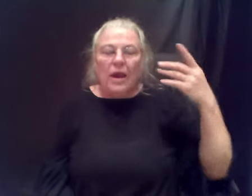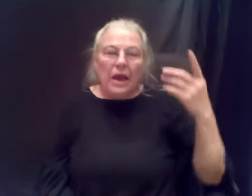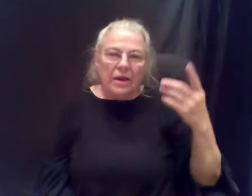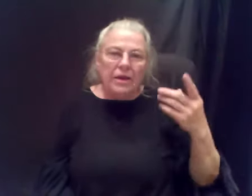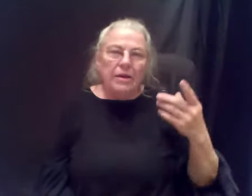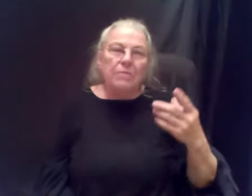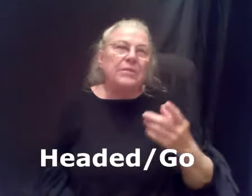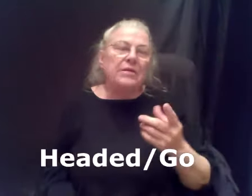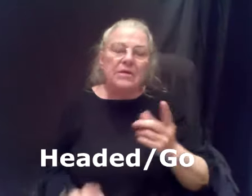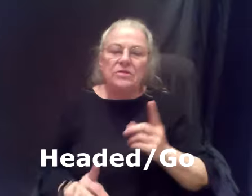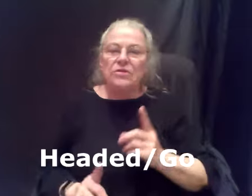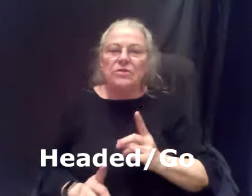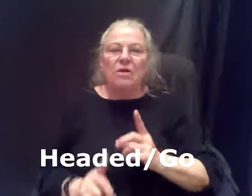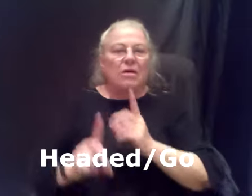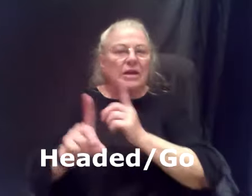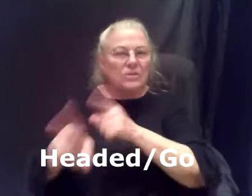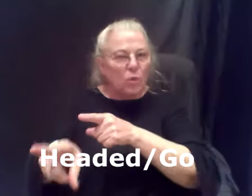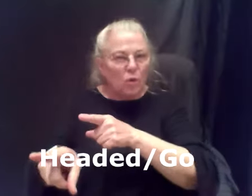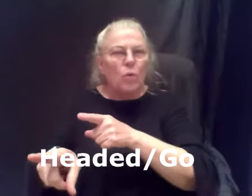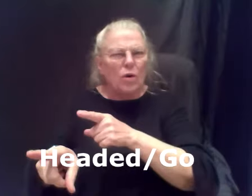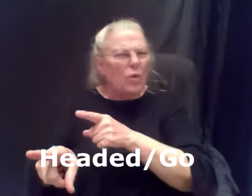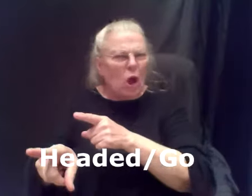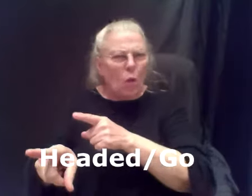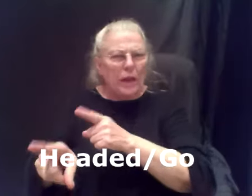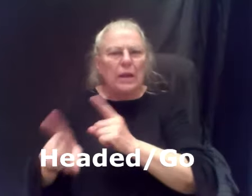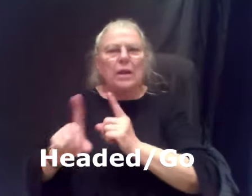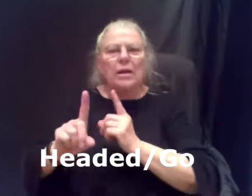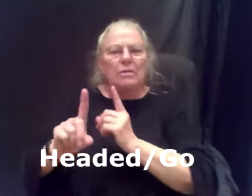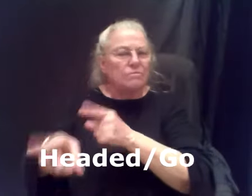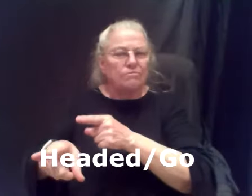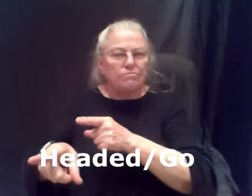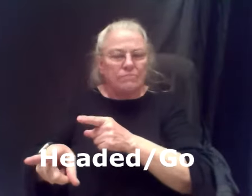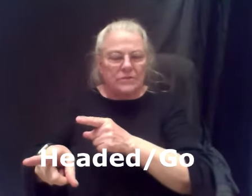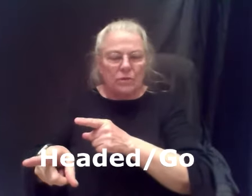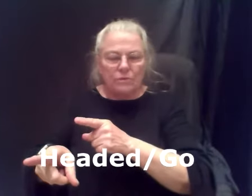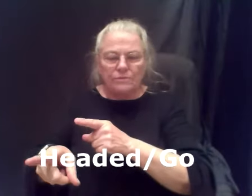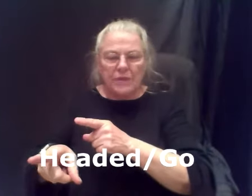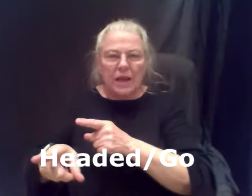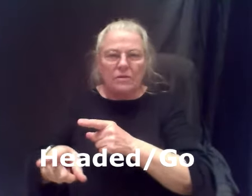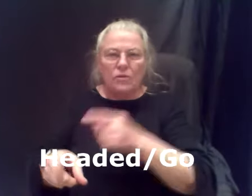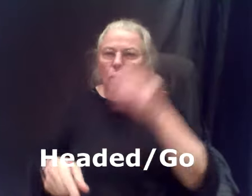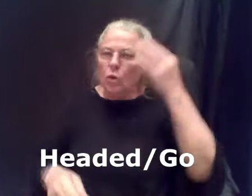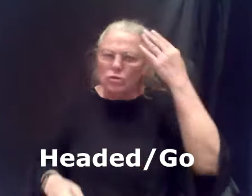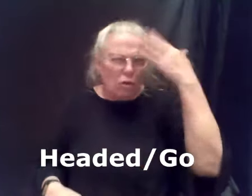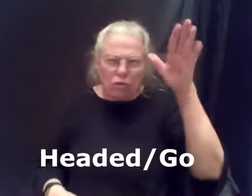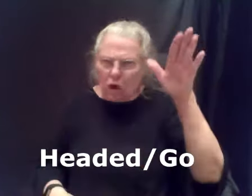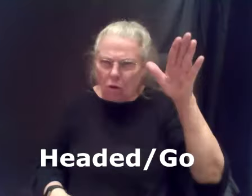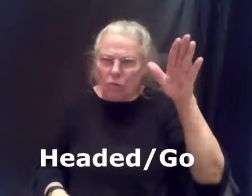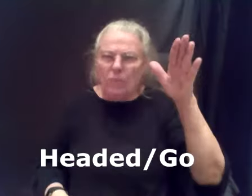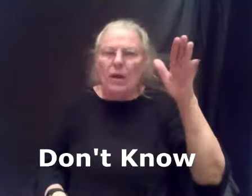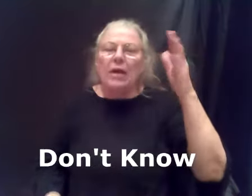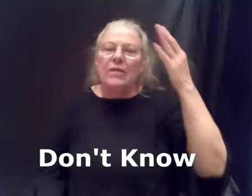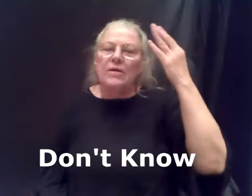Headed, in this song, it's more, where are we going? So, and the word don't know. There are